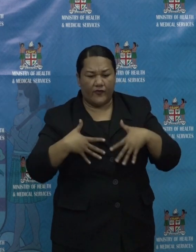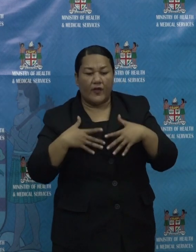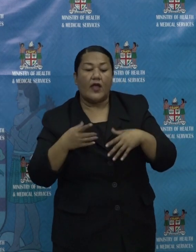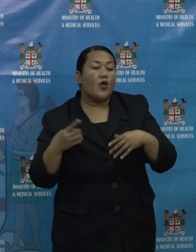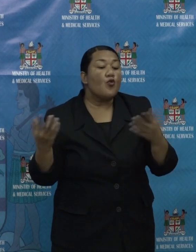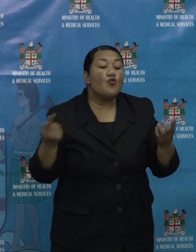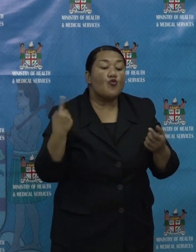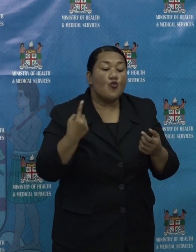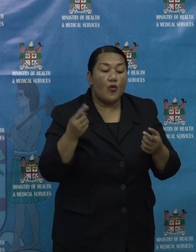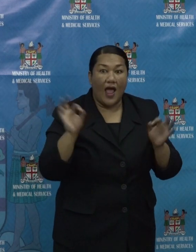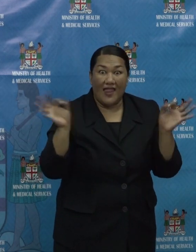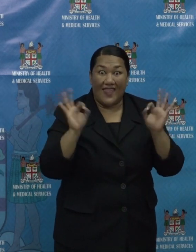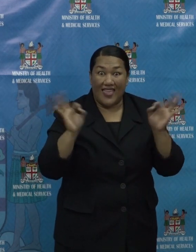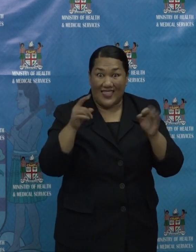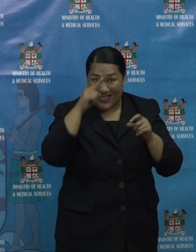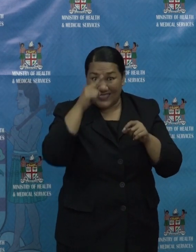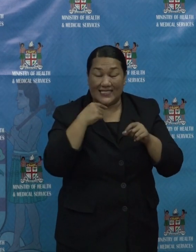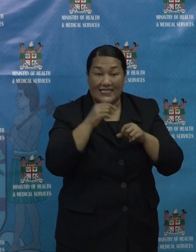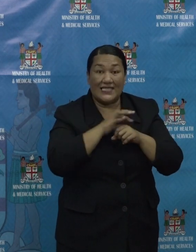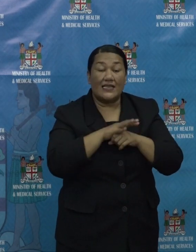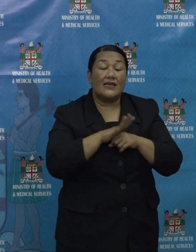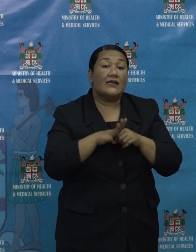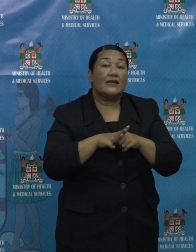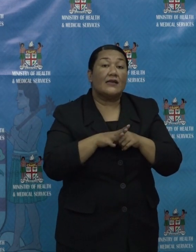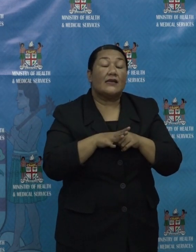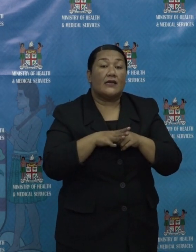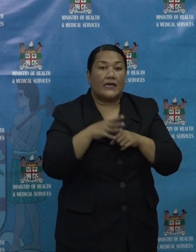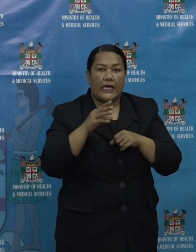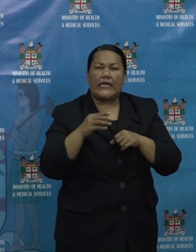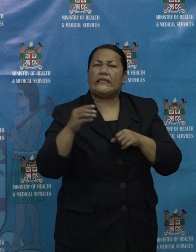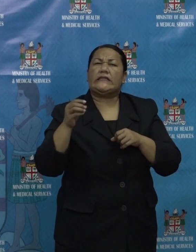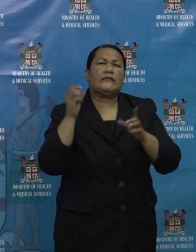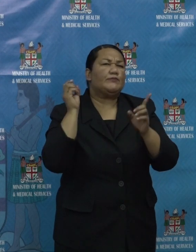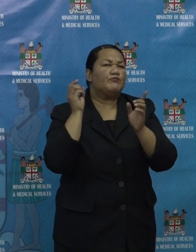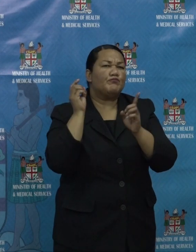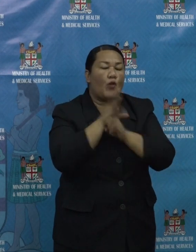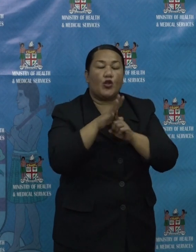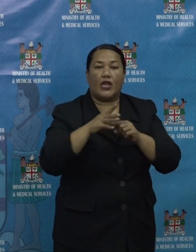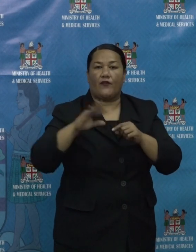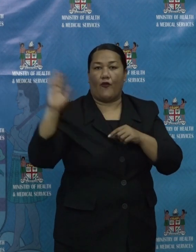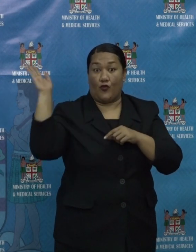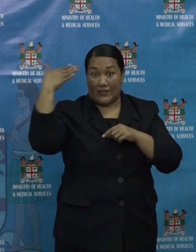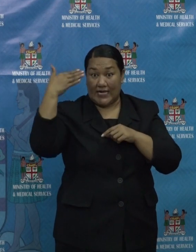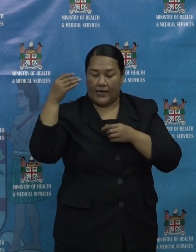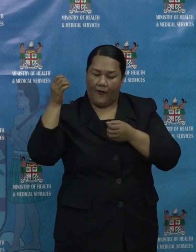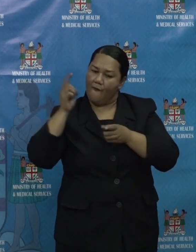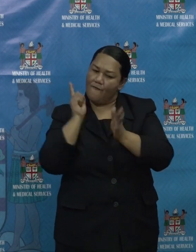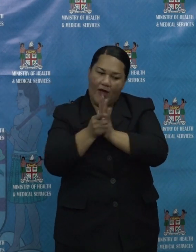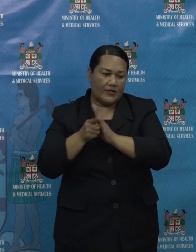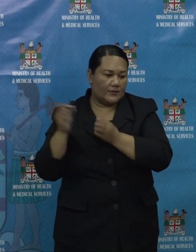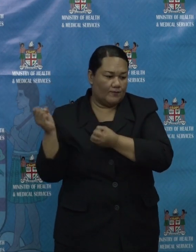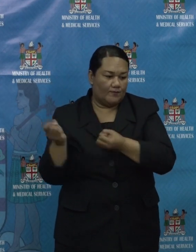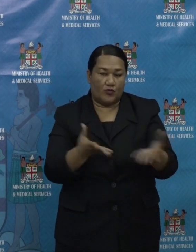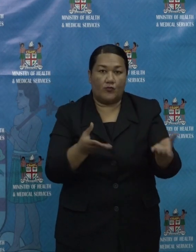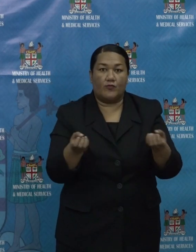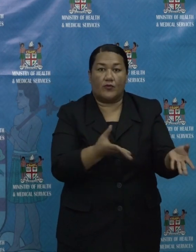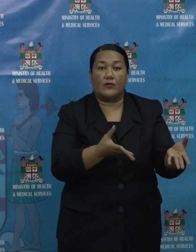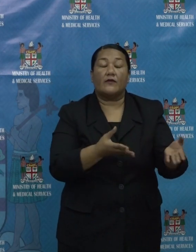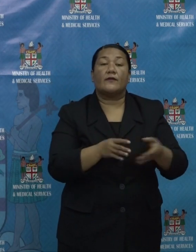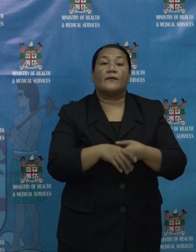symptoms. And it's important that they receive their results quickly, which is why we're prioritizing the Western Division for